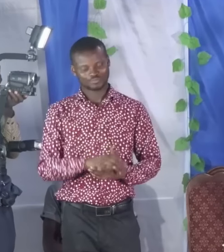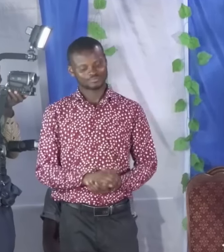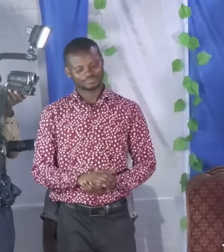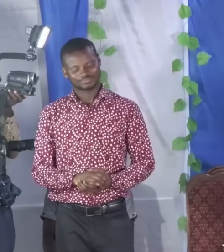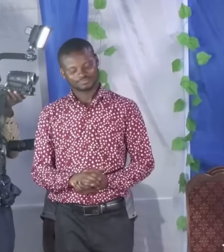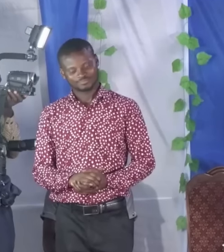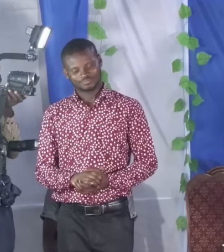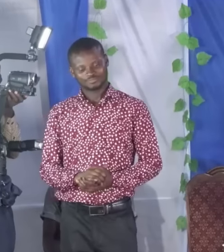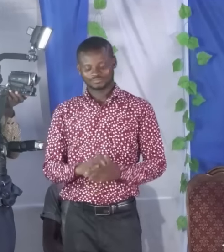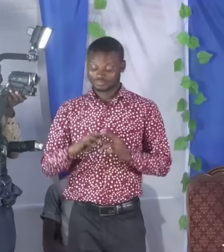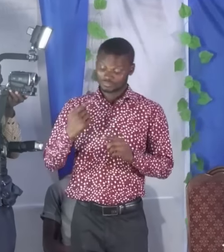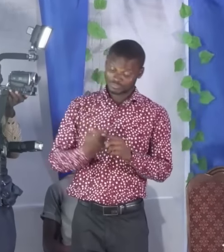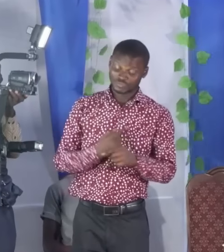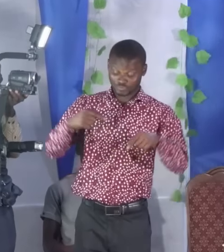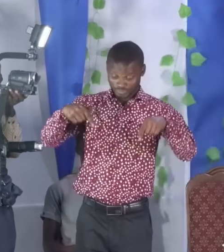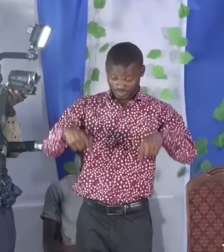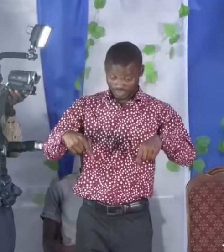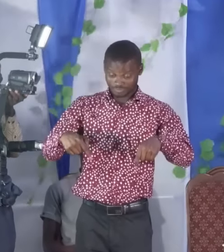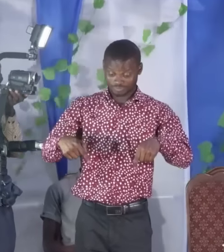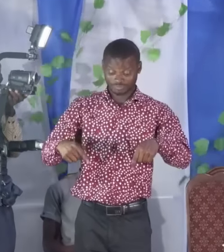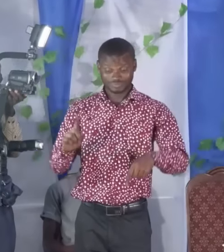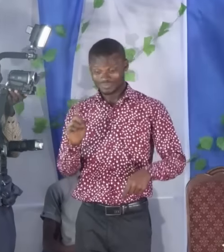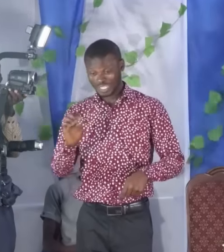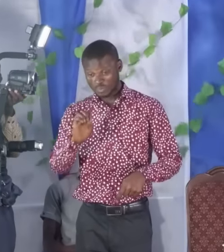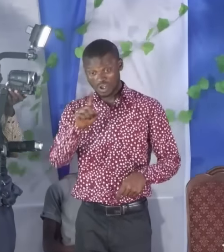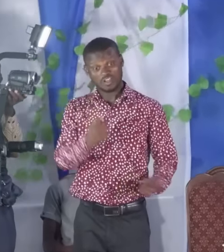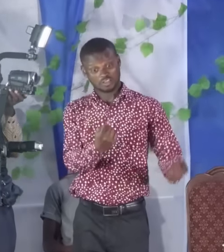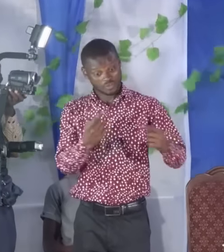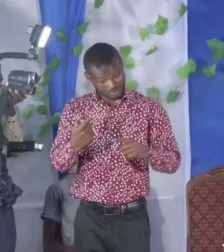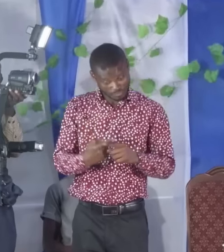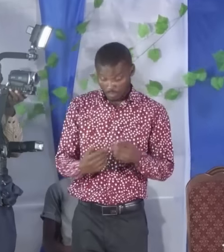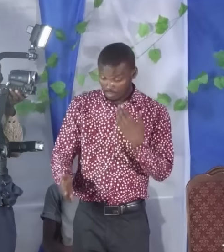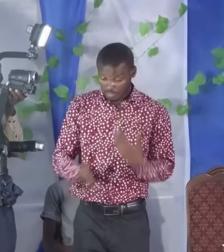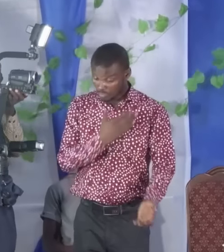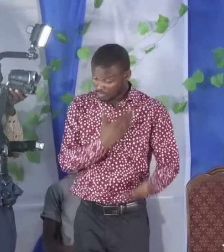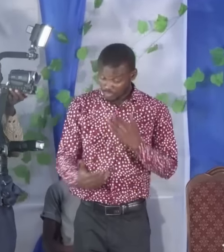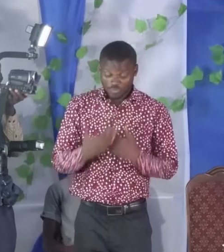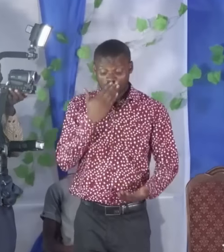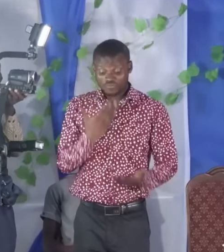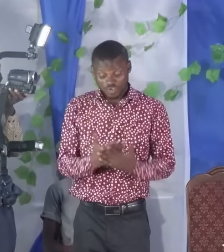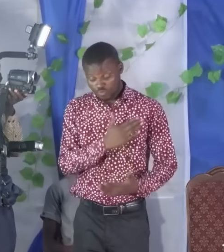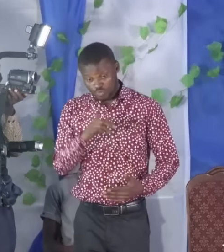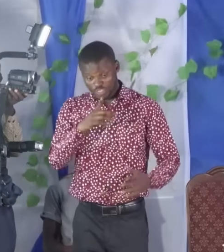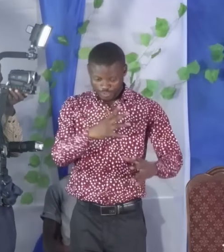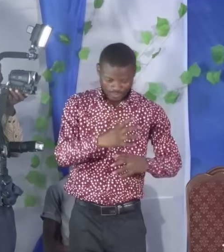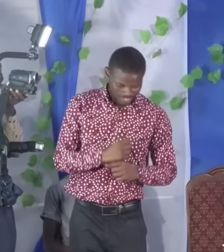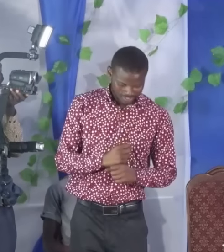enti e free neck ba bia o free ba no wo se mpa kani no wonya ade papa bi a bible say ene no nche